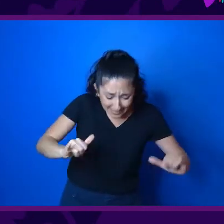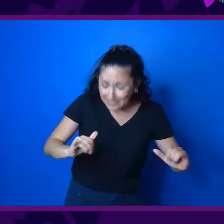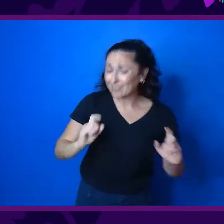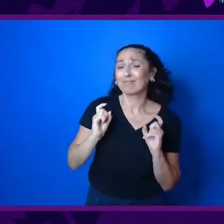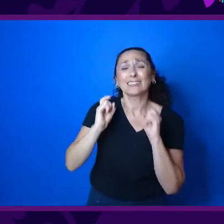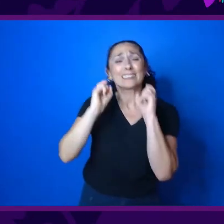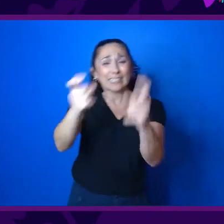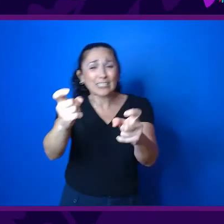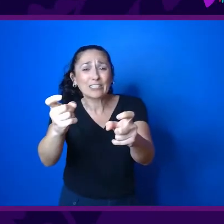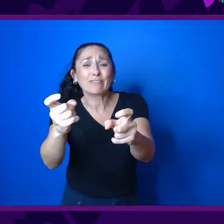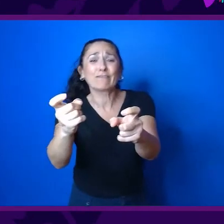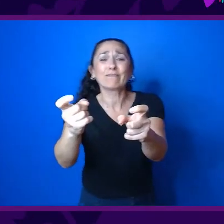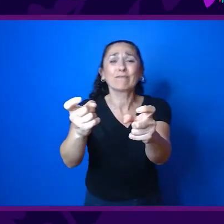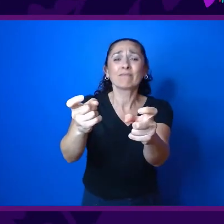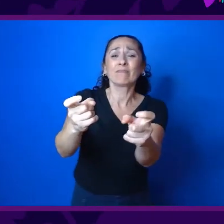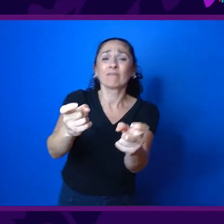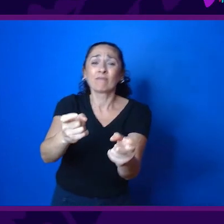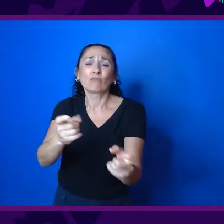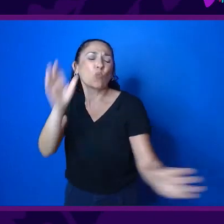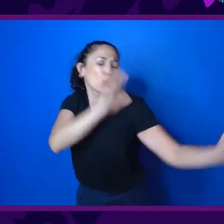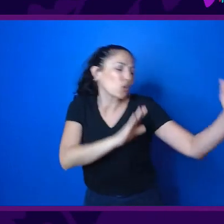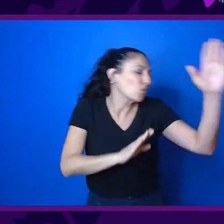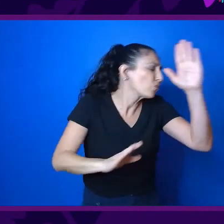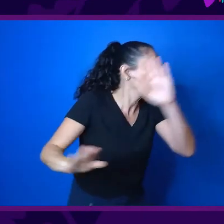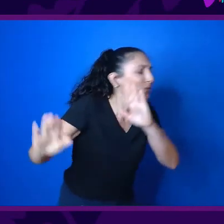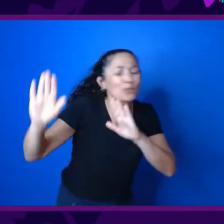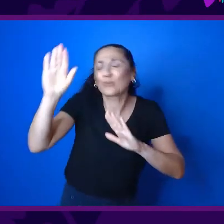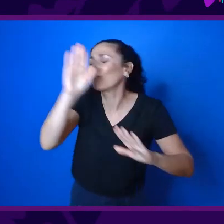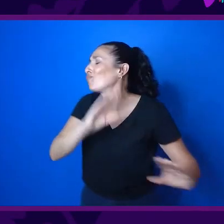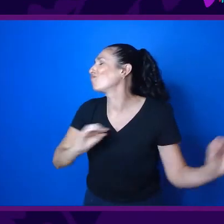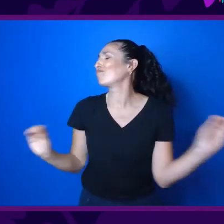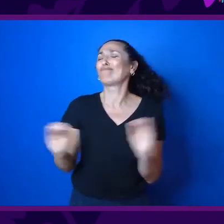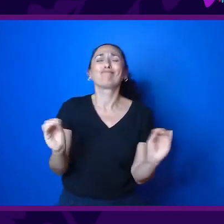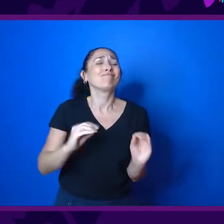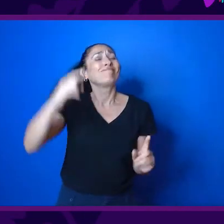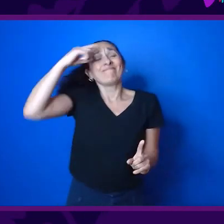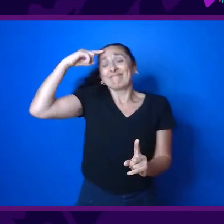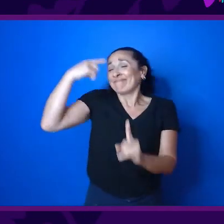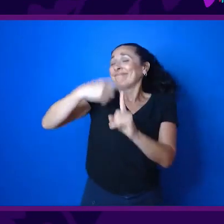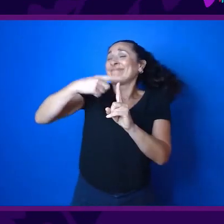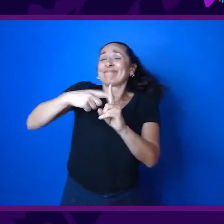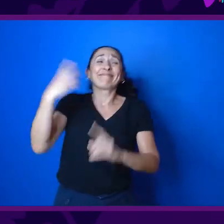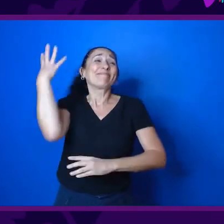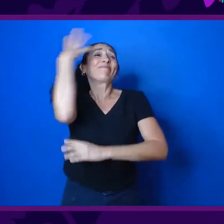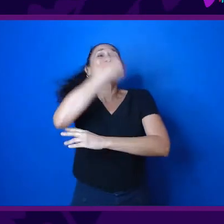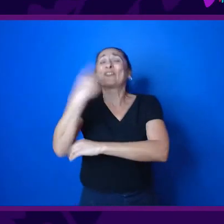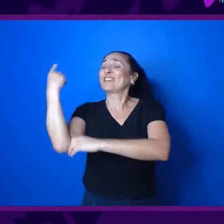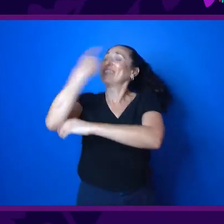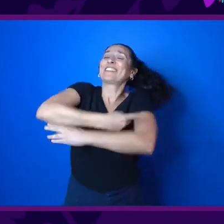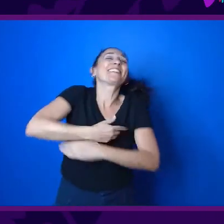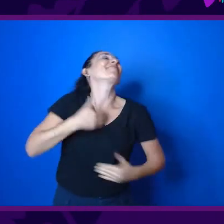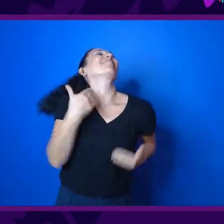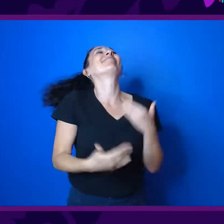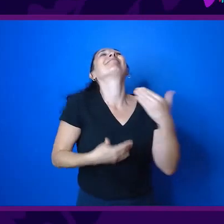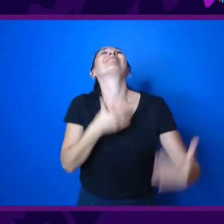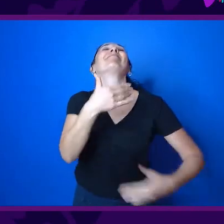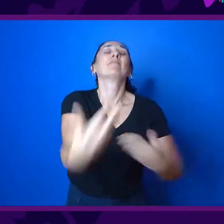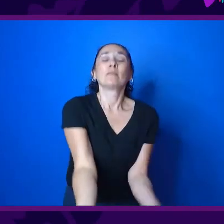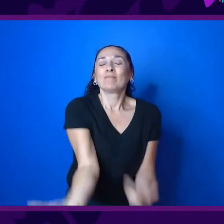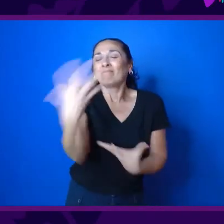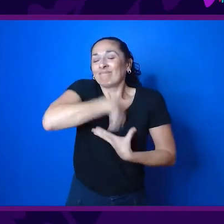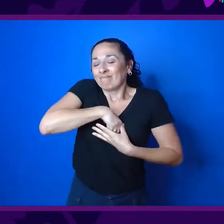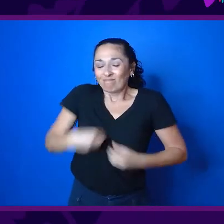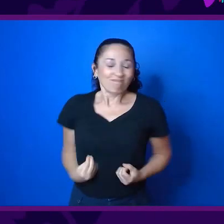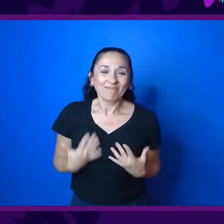to you. I'm not worried about a thing, just what good the day will bring. I got the spirit in me.